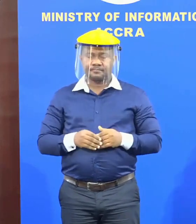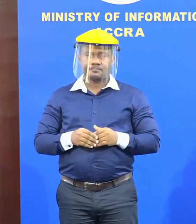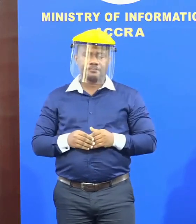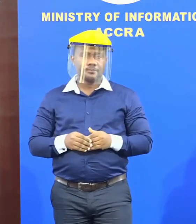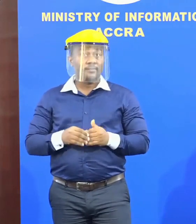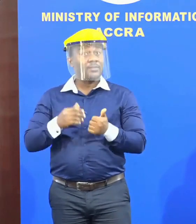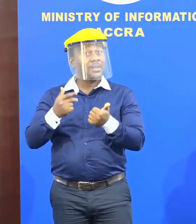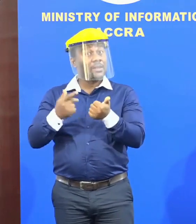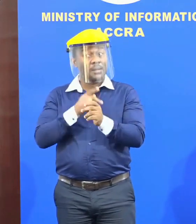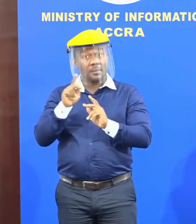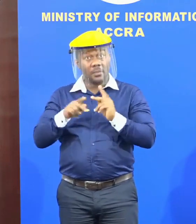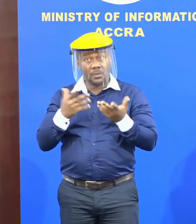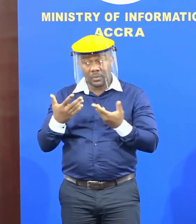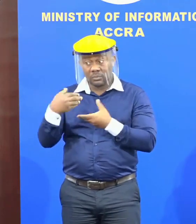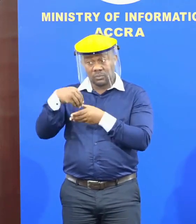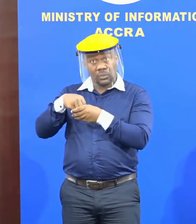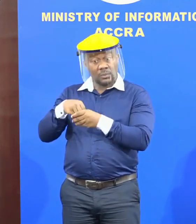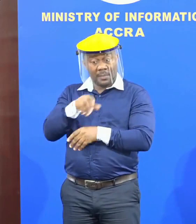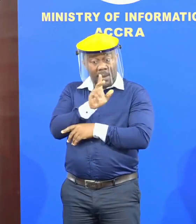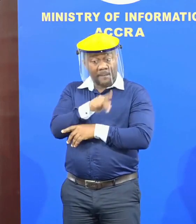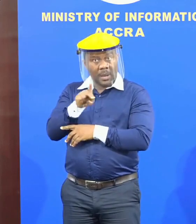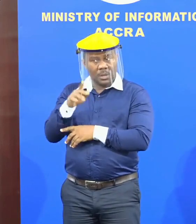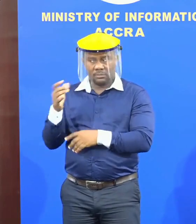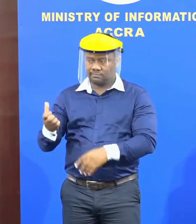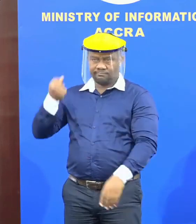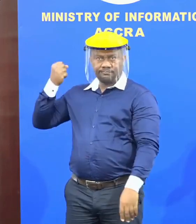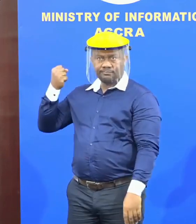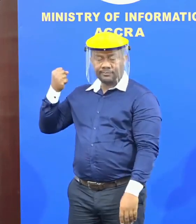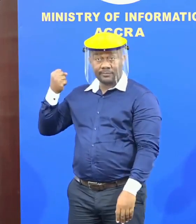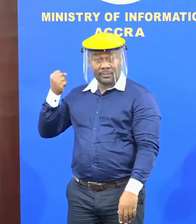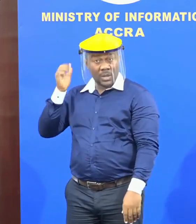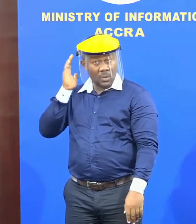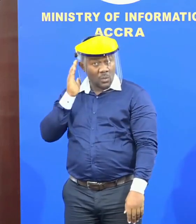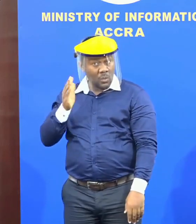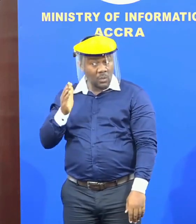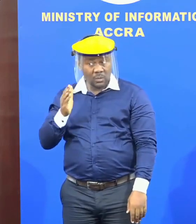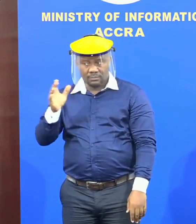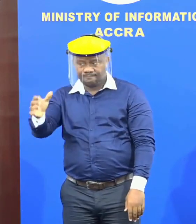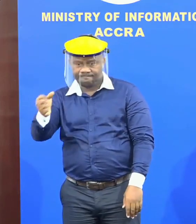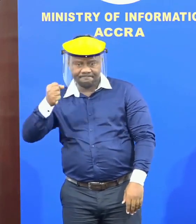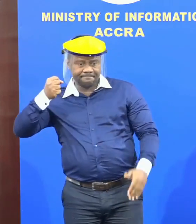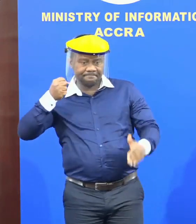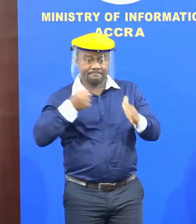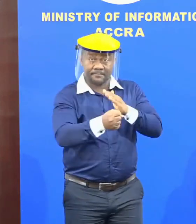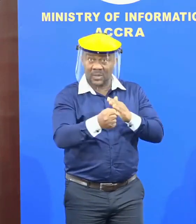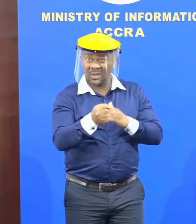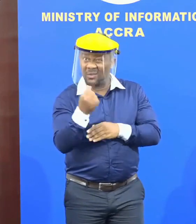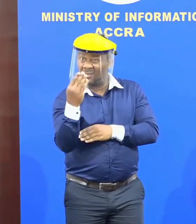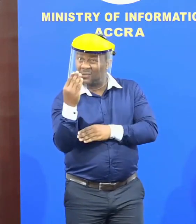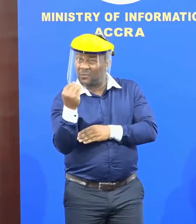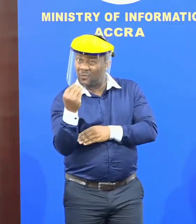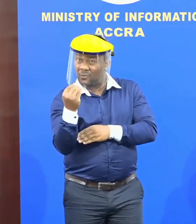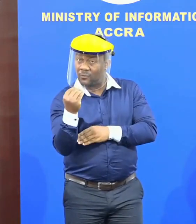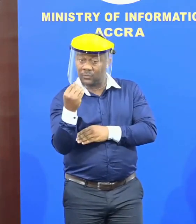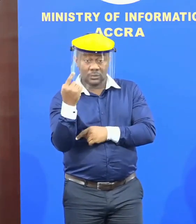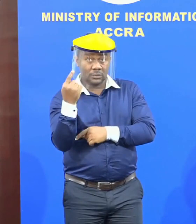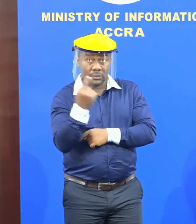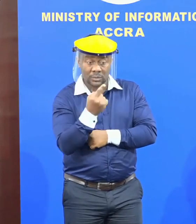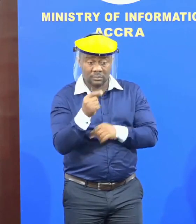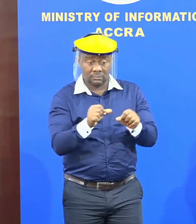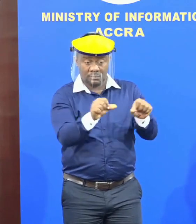seized, the passenger handed over to the state security agencies and taken into a 14-day mandatory quarantine at the designated